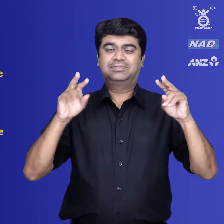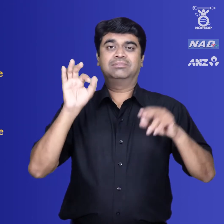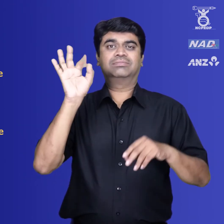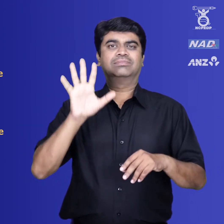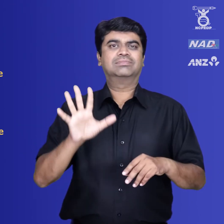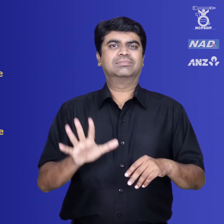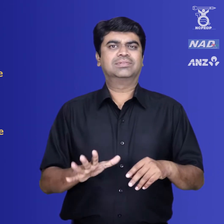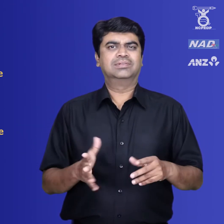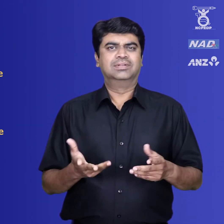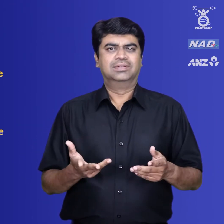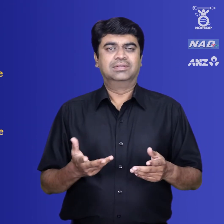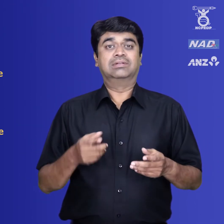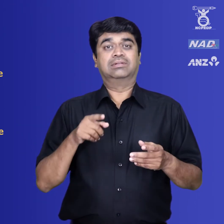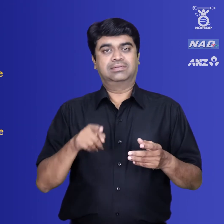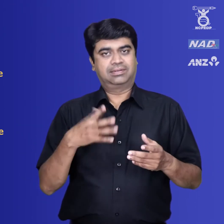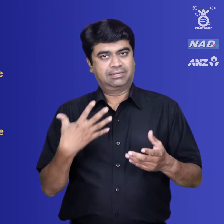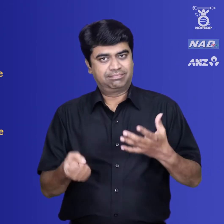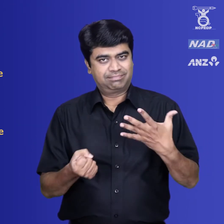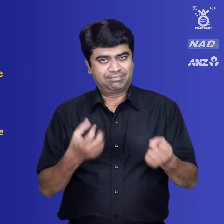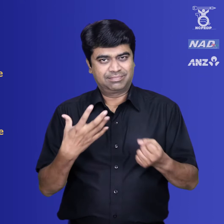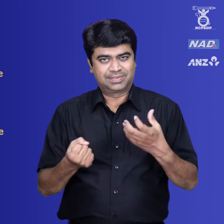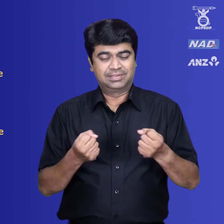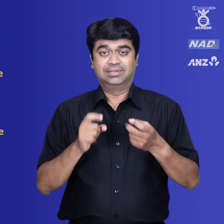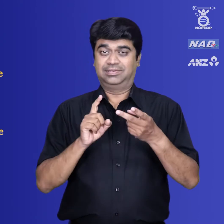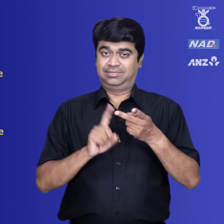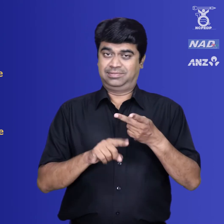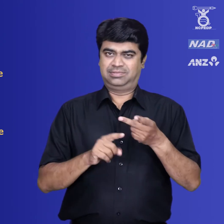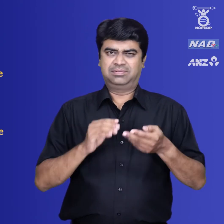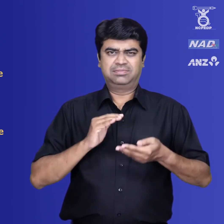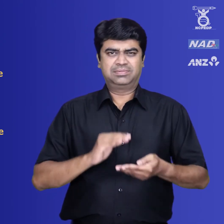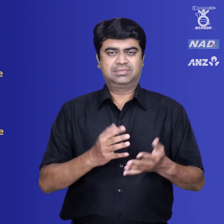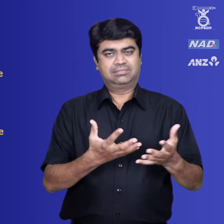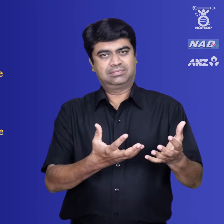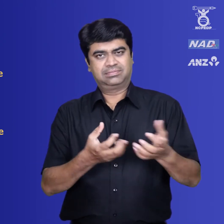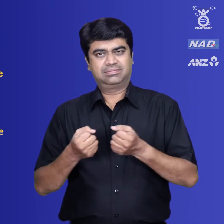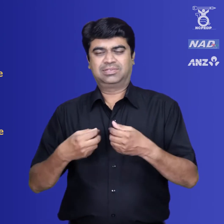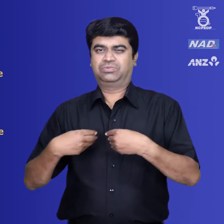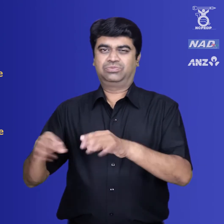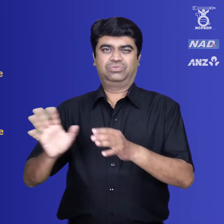Create awareness amongst the masses through television,